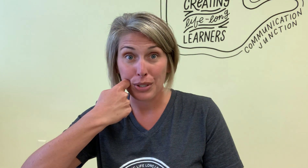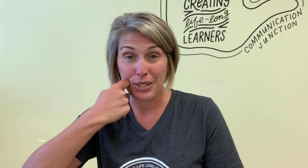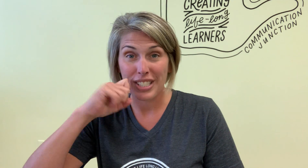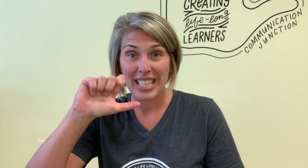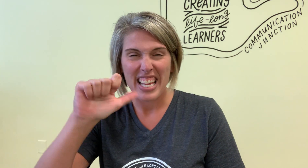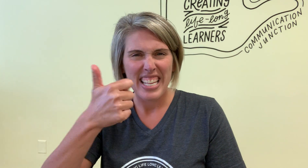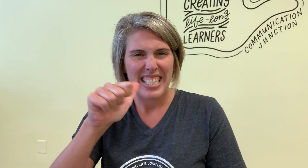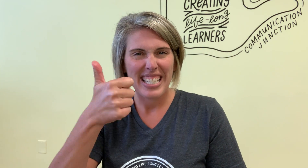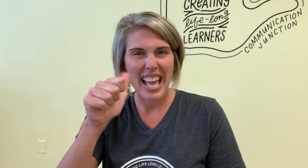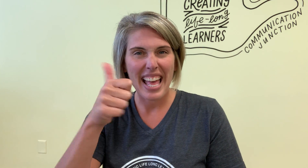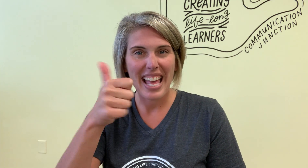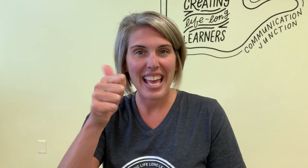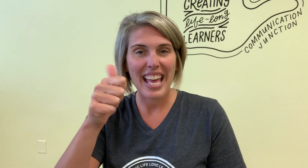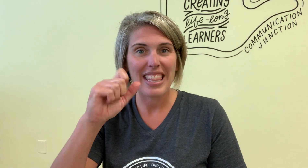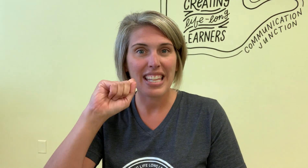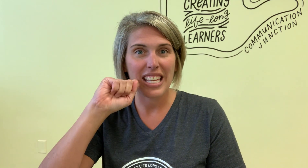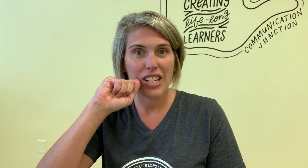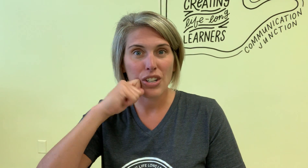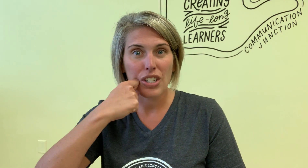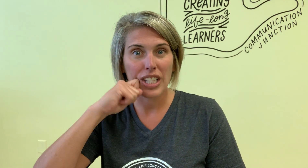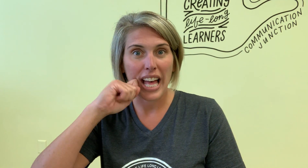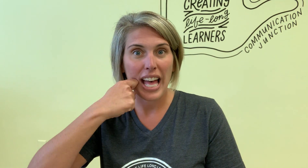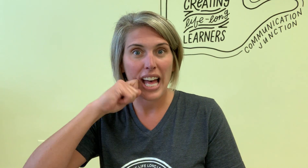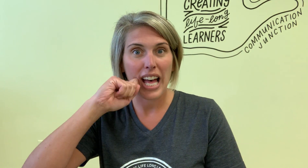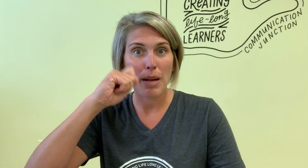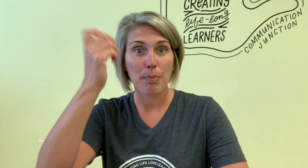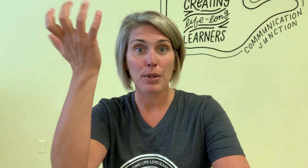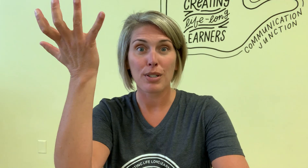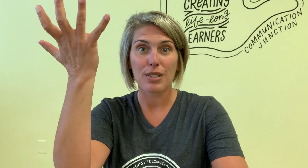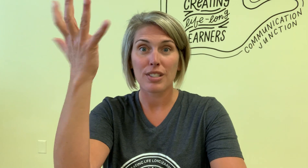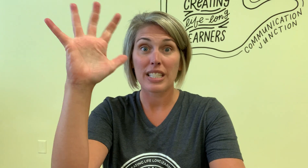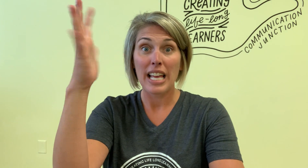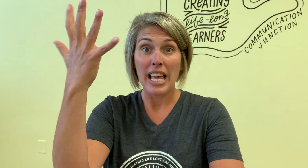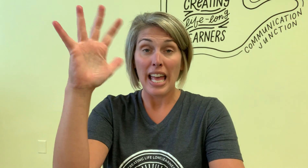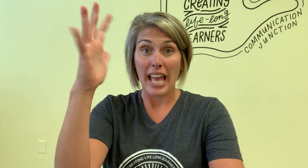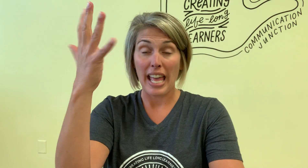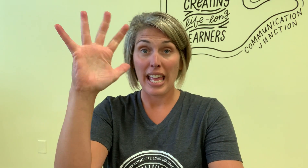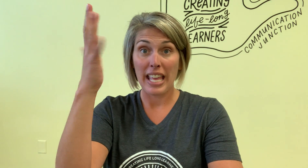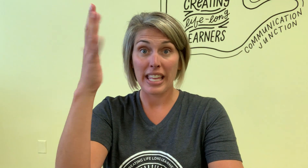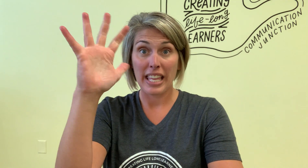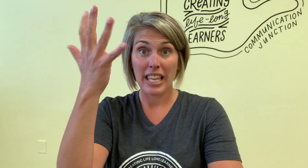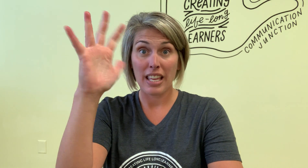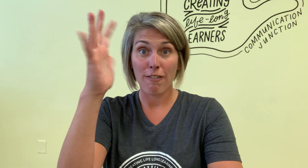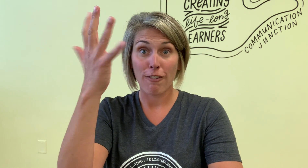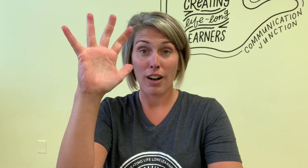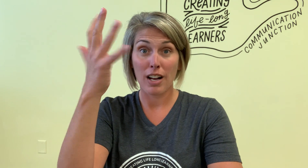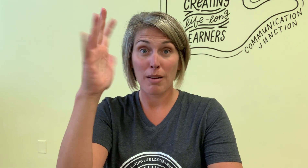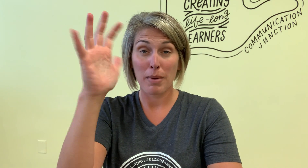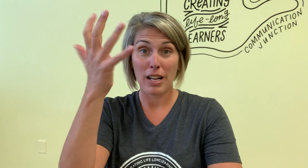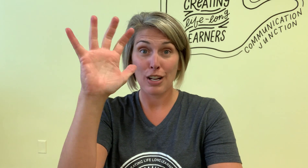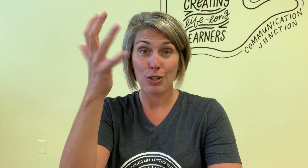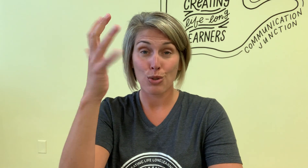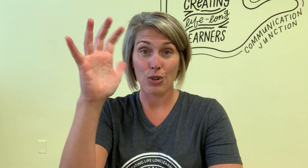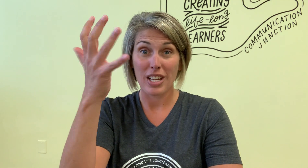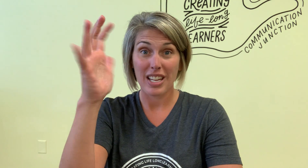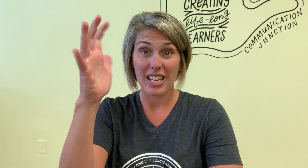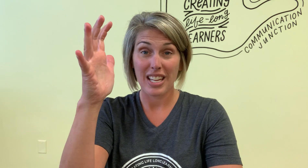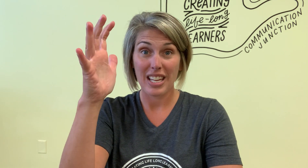apples. 10 little apples hanging from a